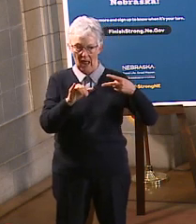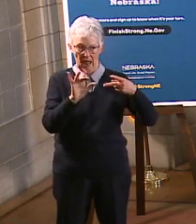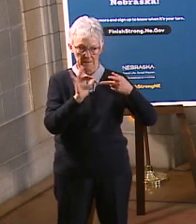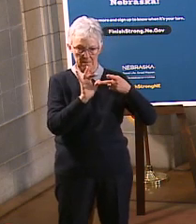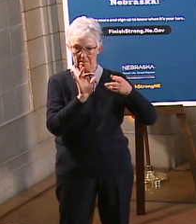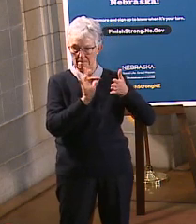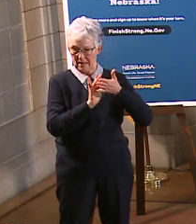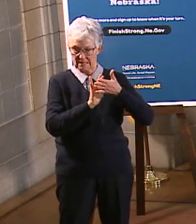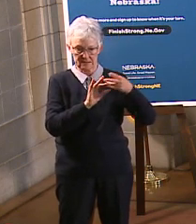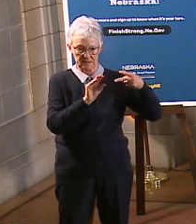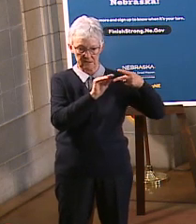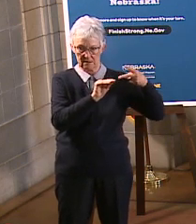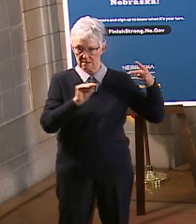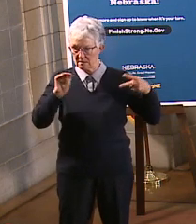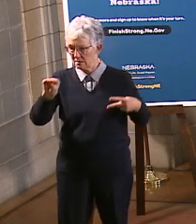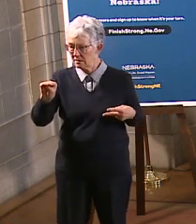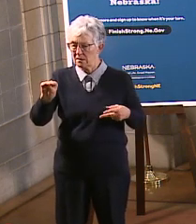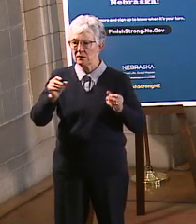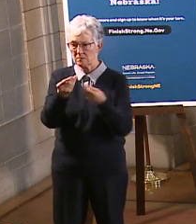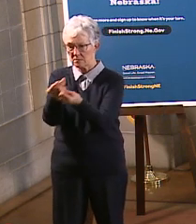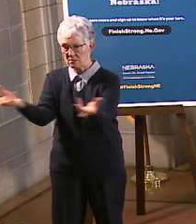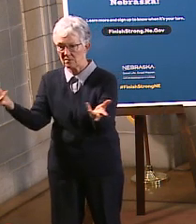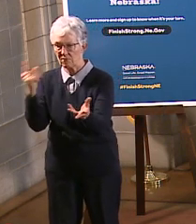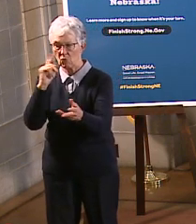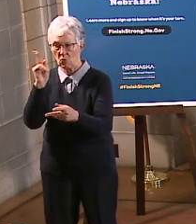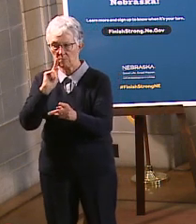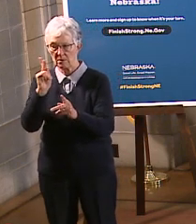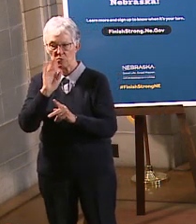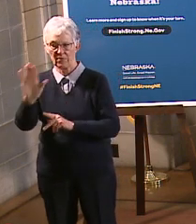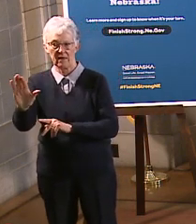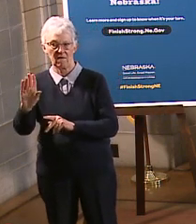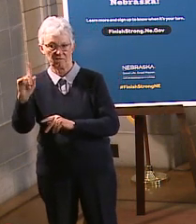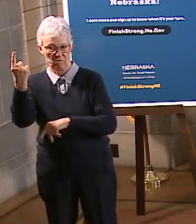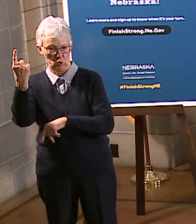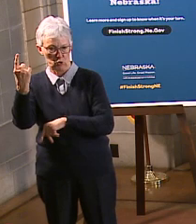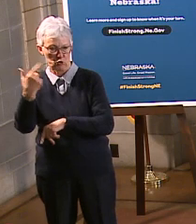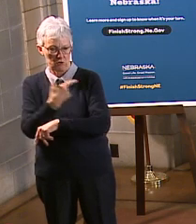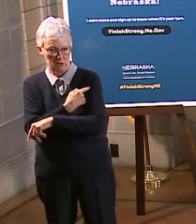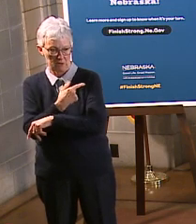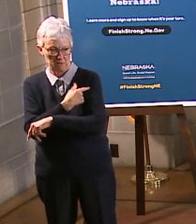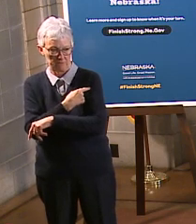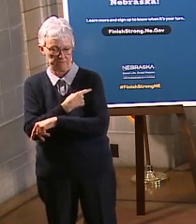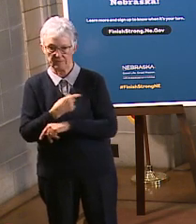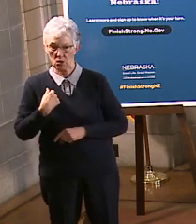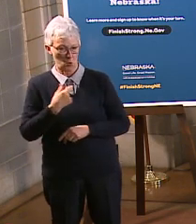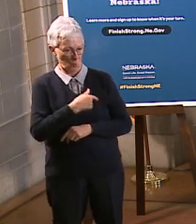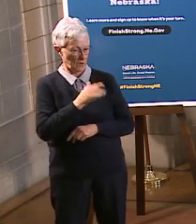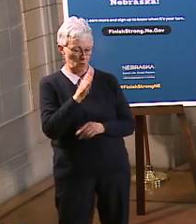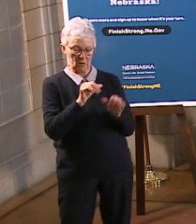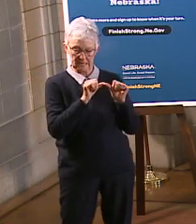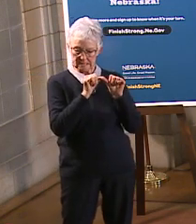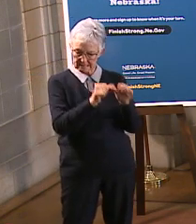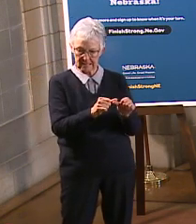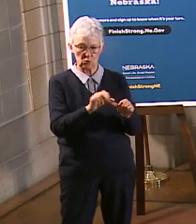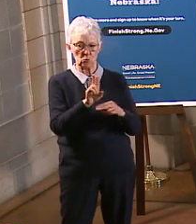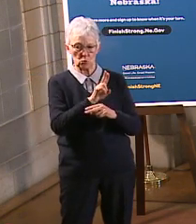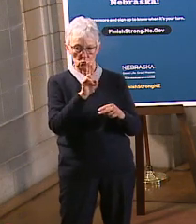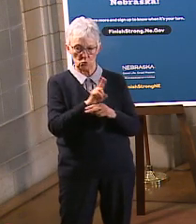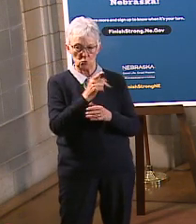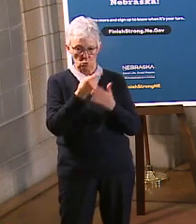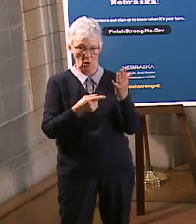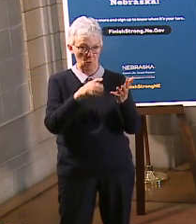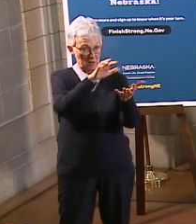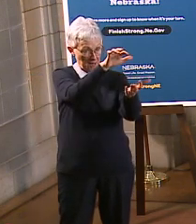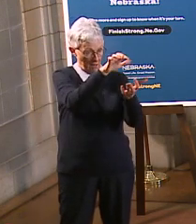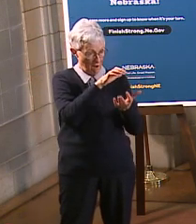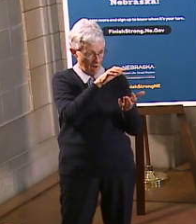So we're actually still going to continue to use our first dose allocations for first doses and second dose allocations for second doses.